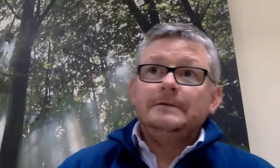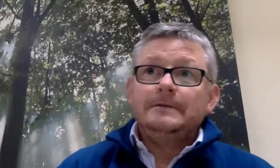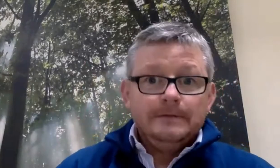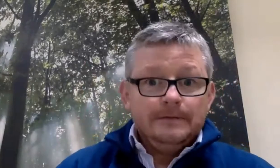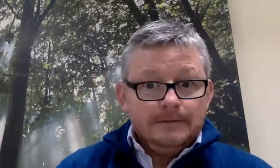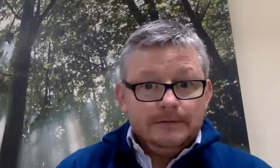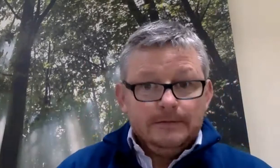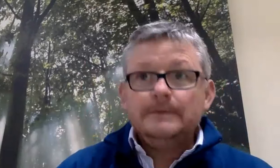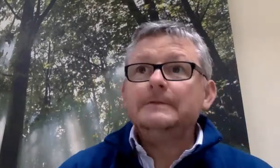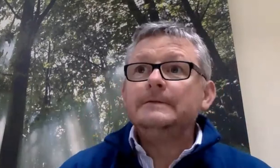very broad.